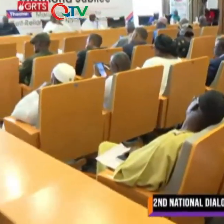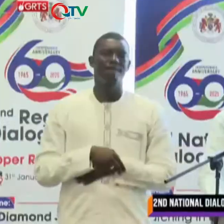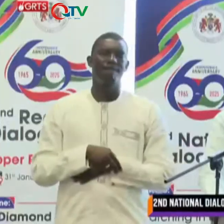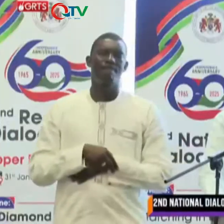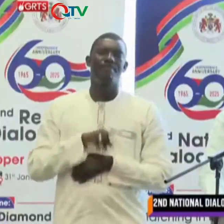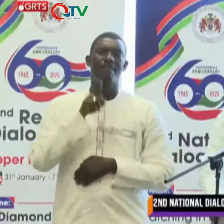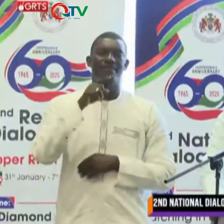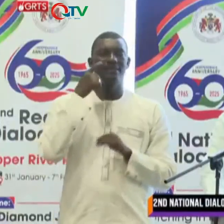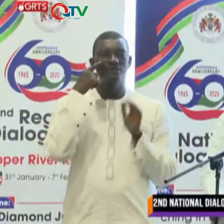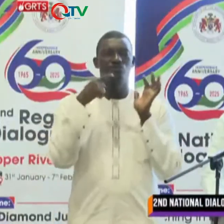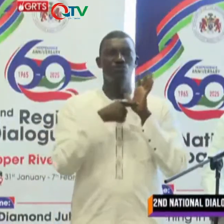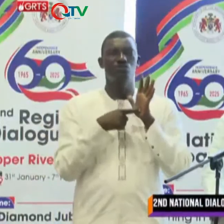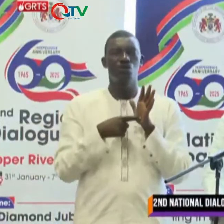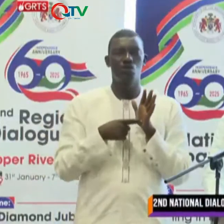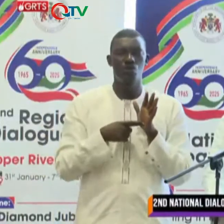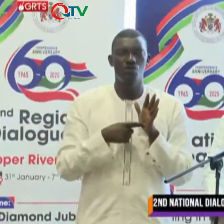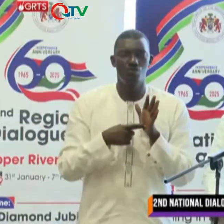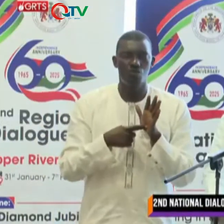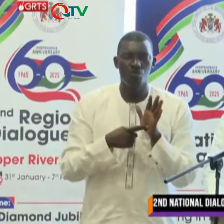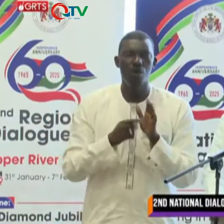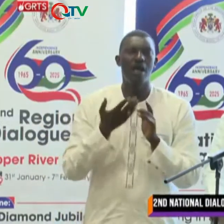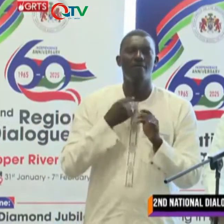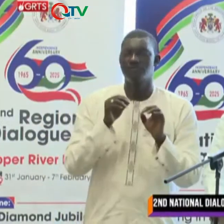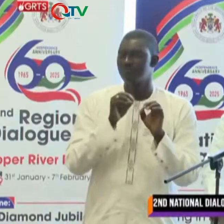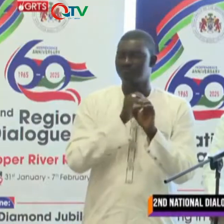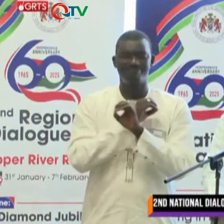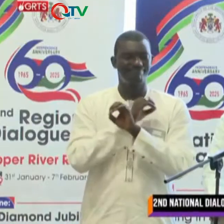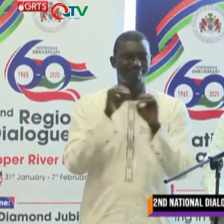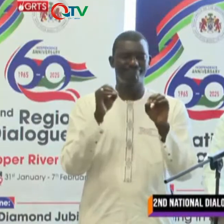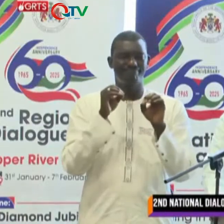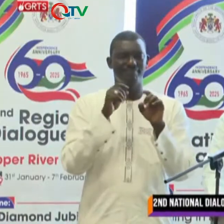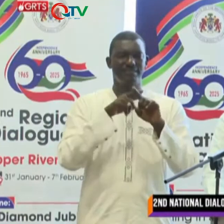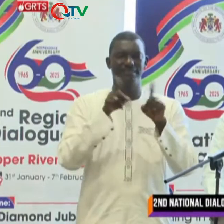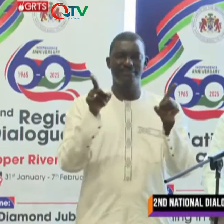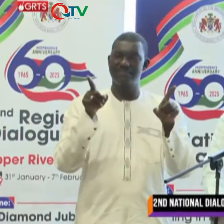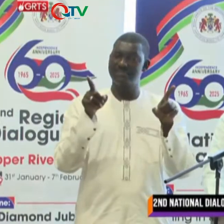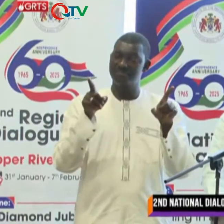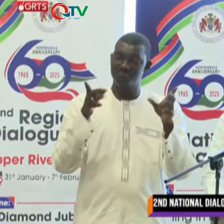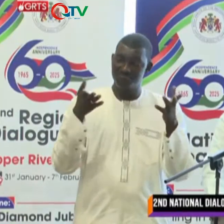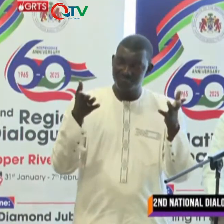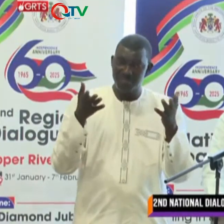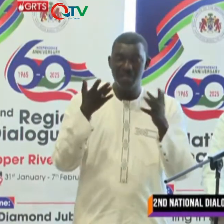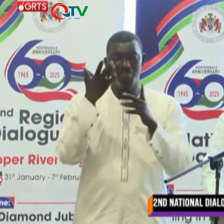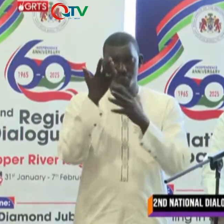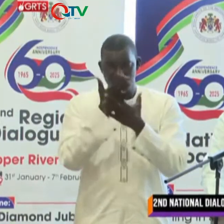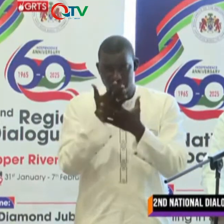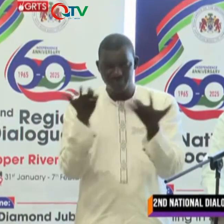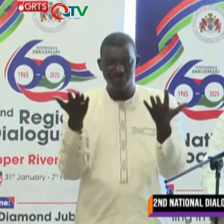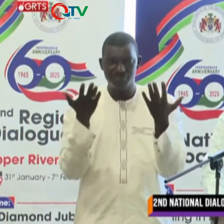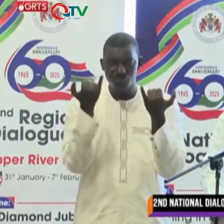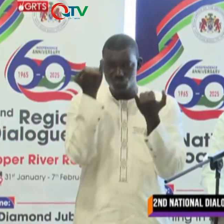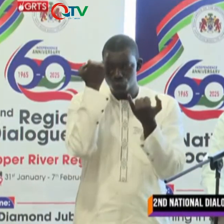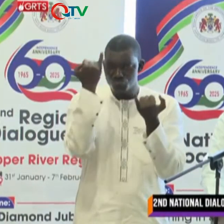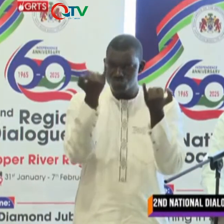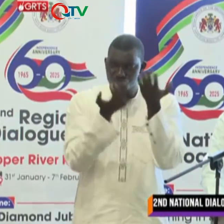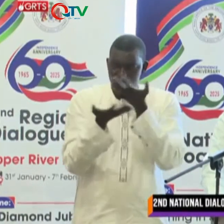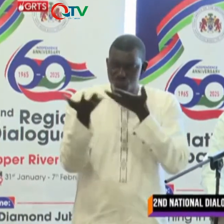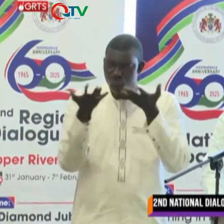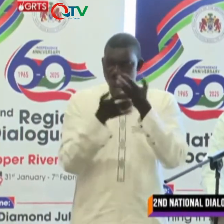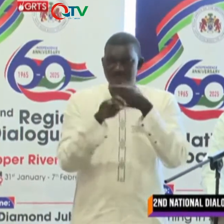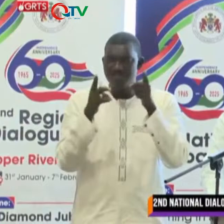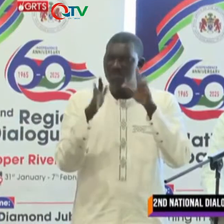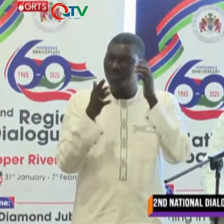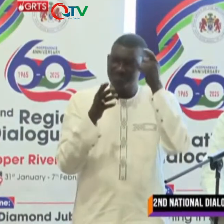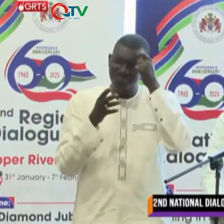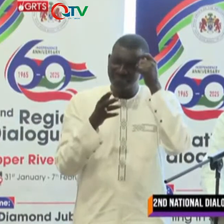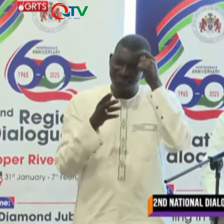This shows that there are no differences, beliefs, ideologies, philosophies,